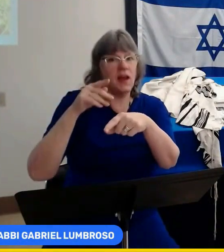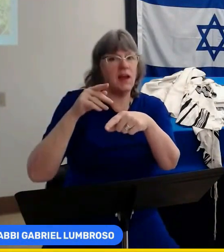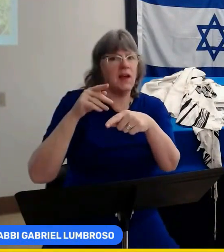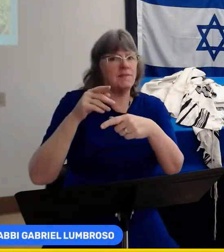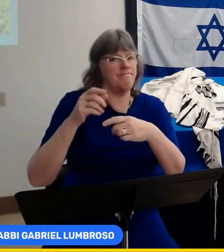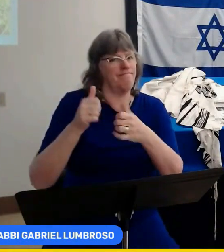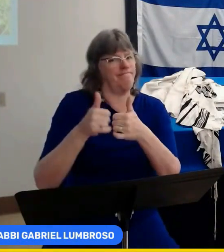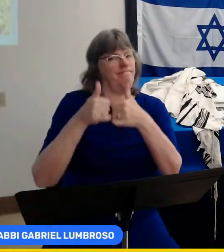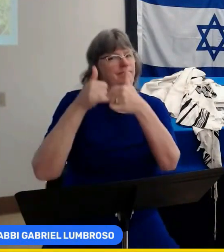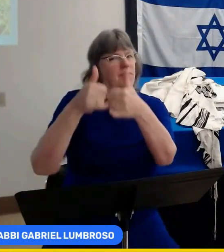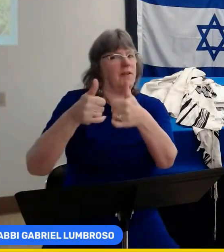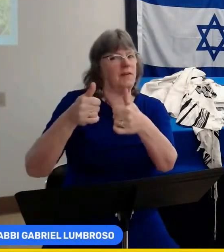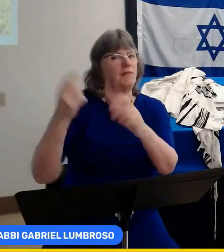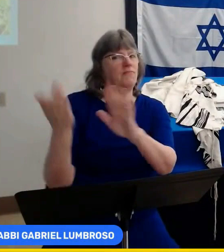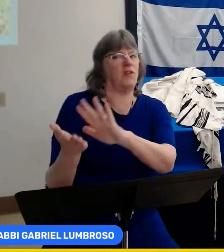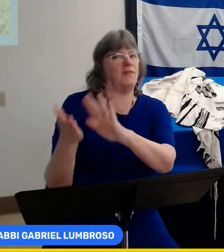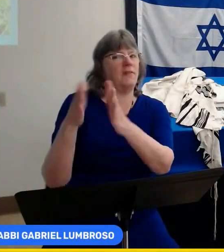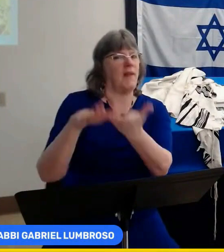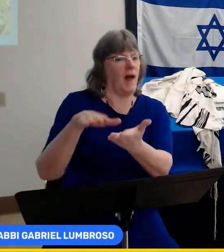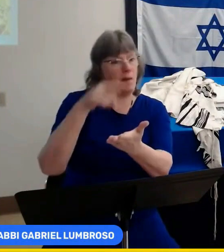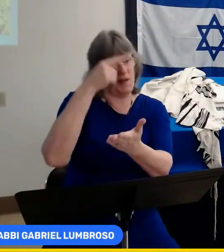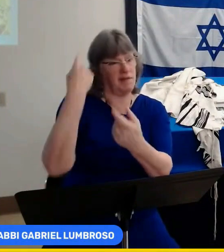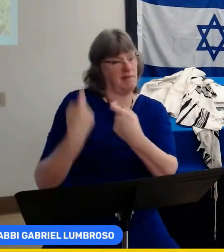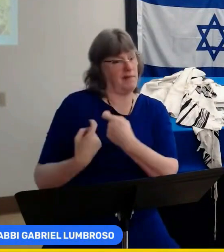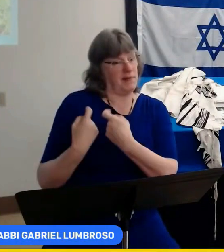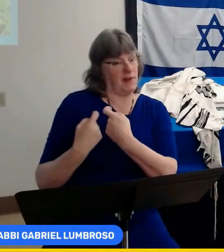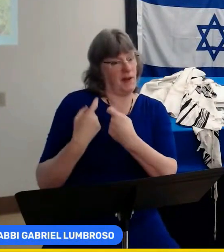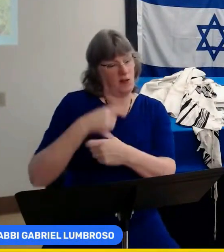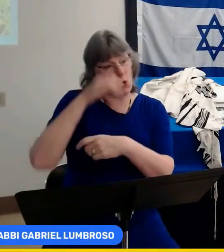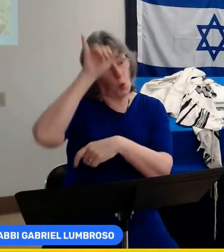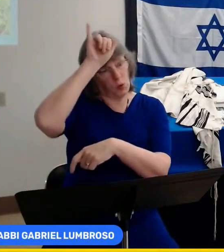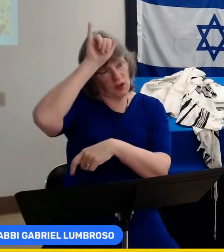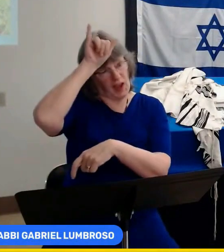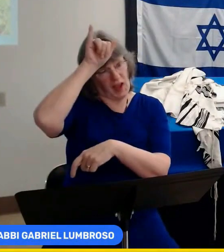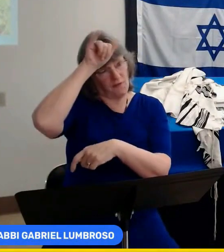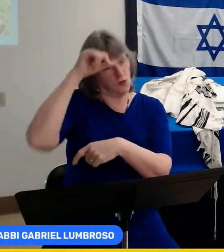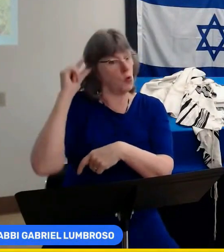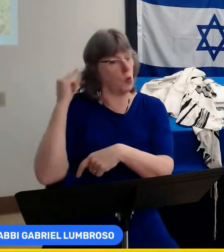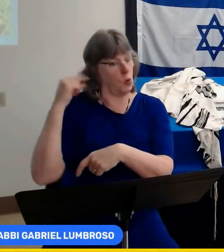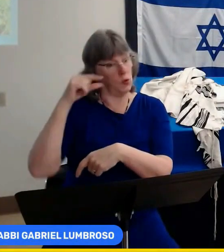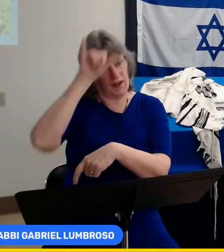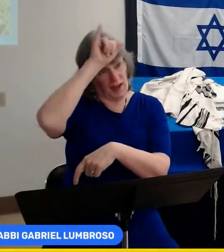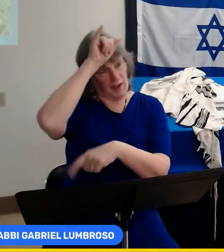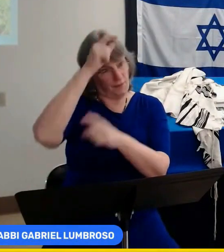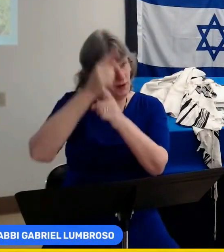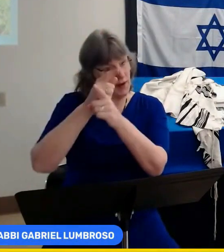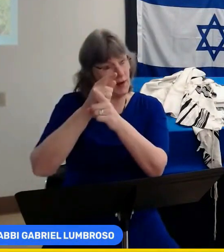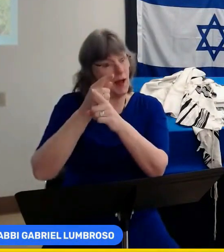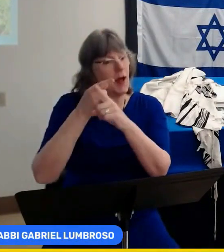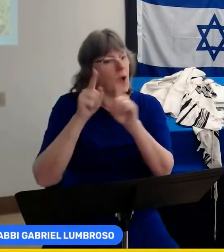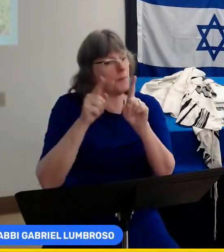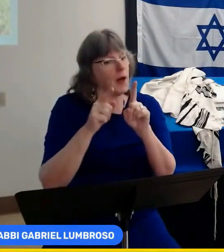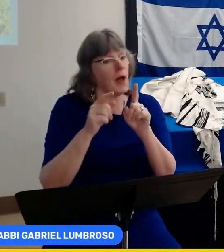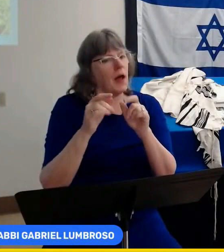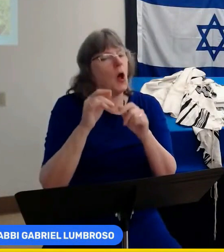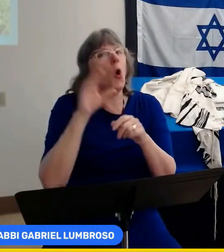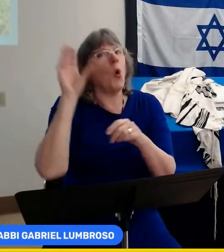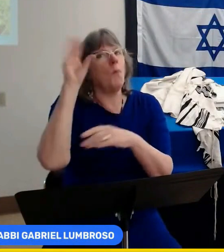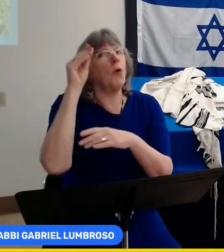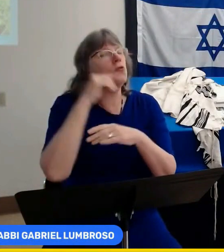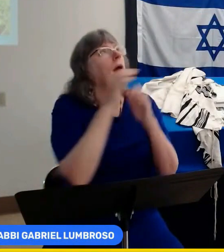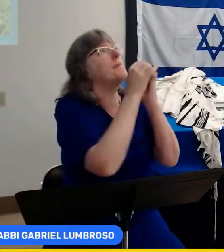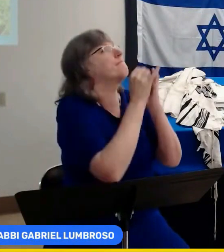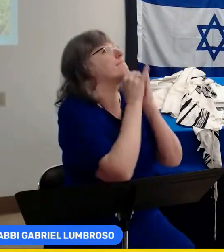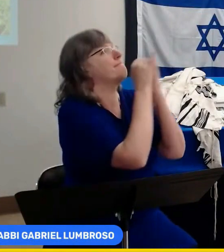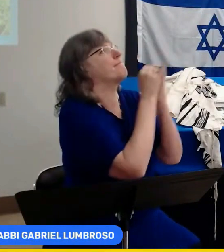atoning messianic figure and a remnant of believers. And this teaches us the dynamics of